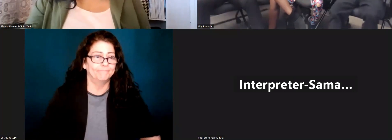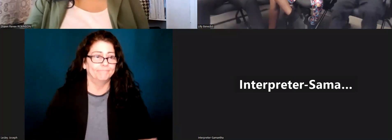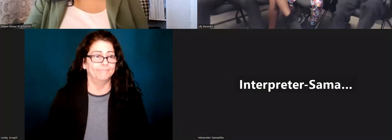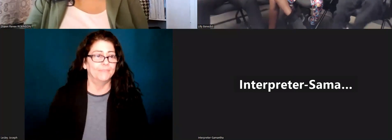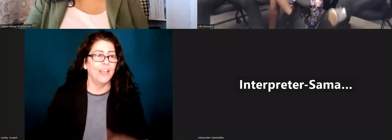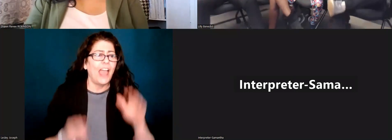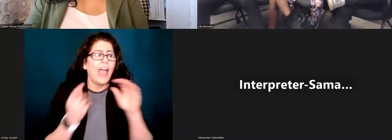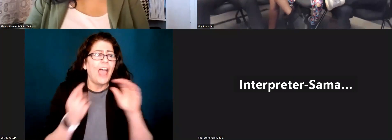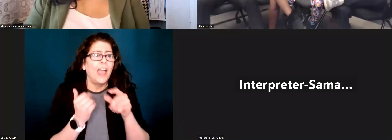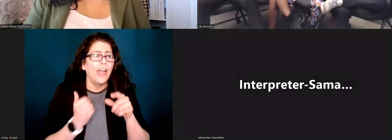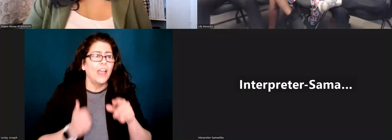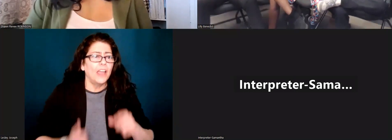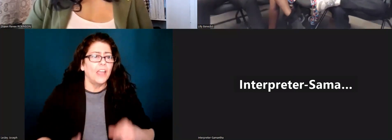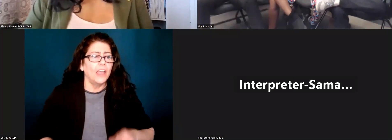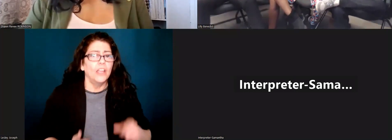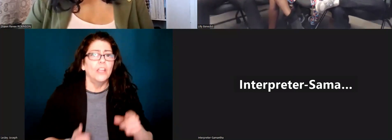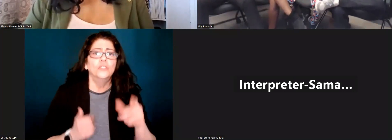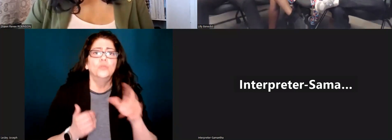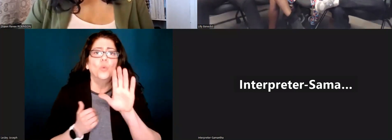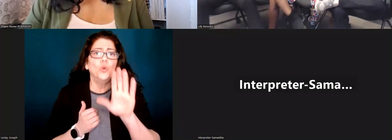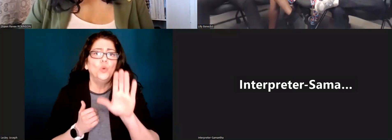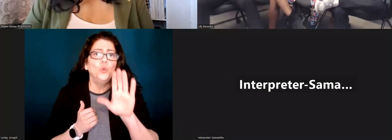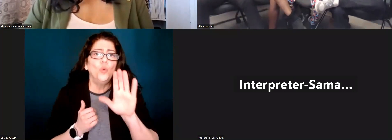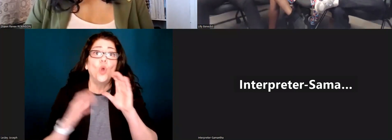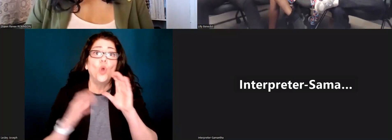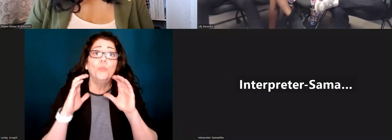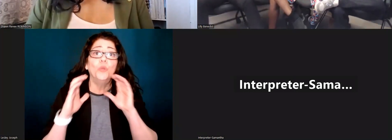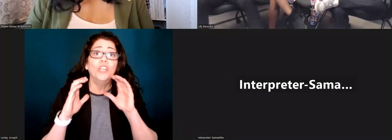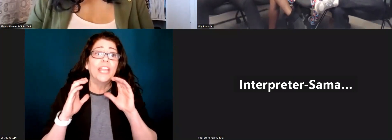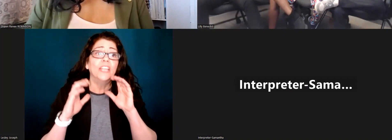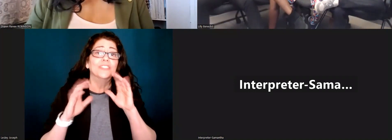And how about you, your communication?